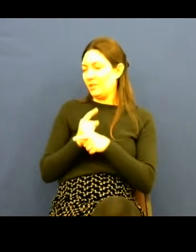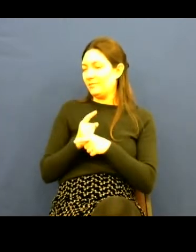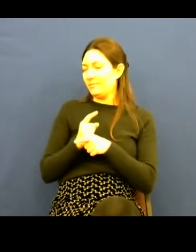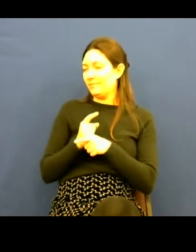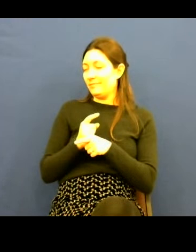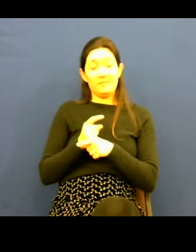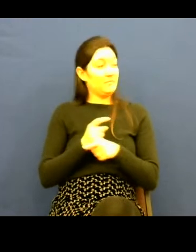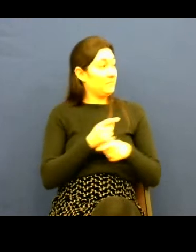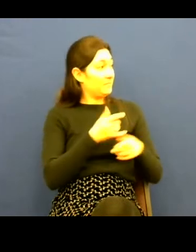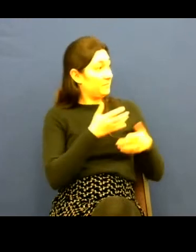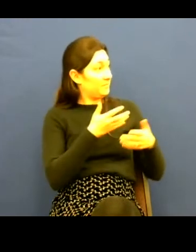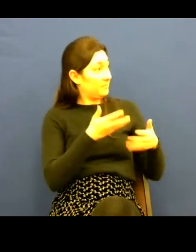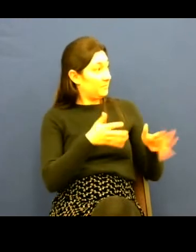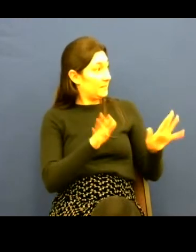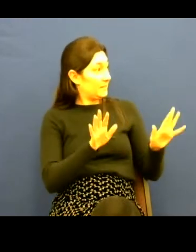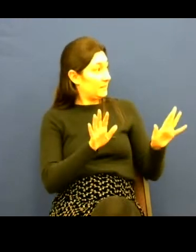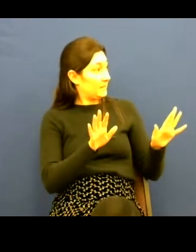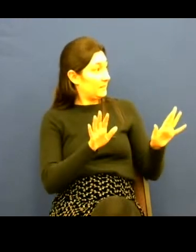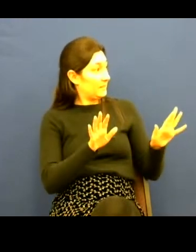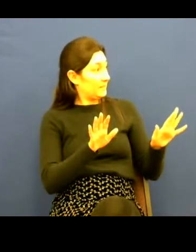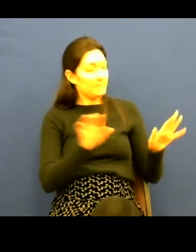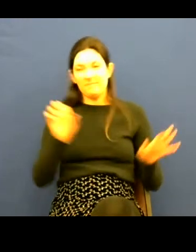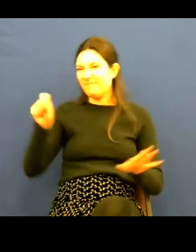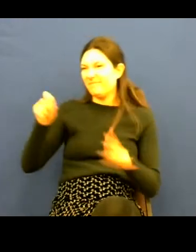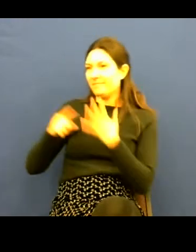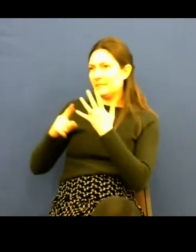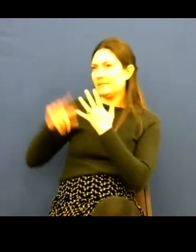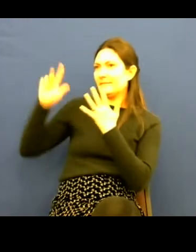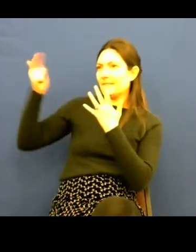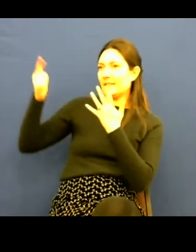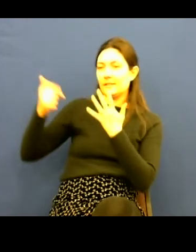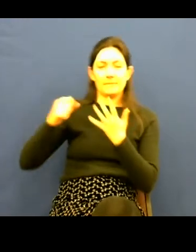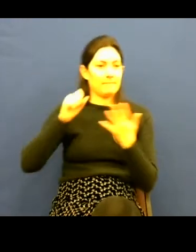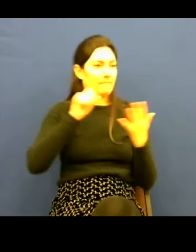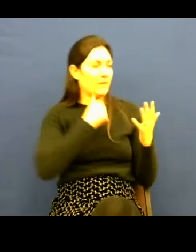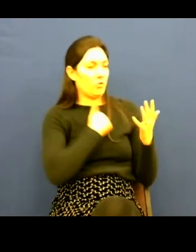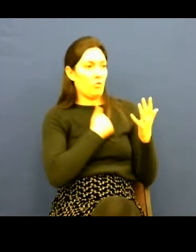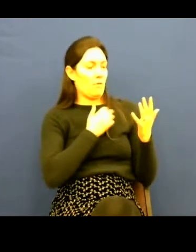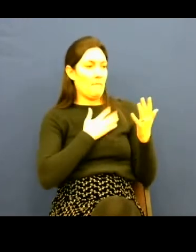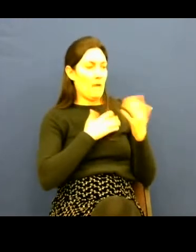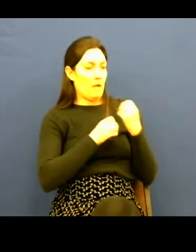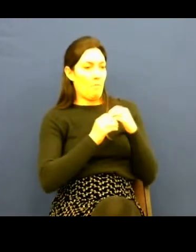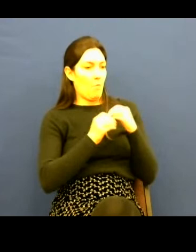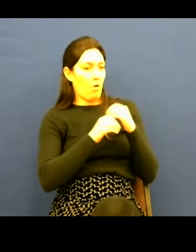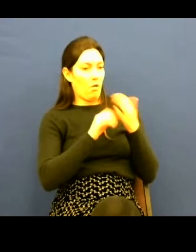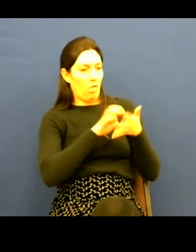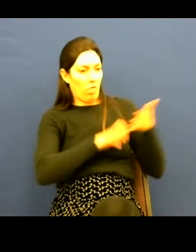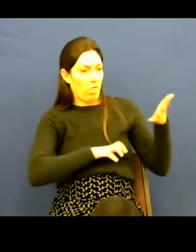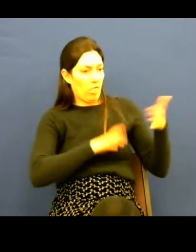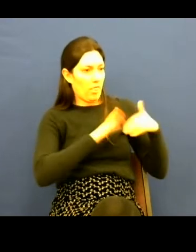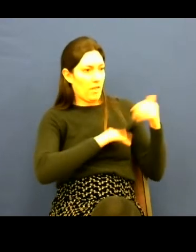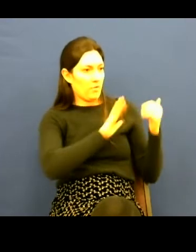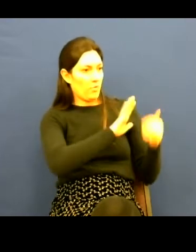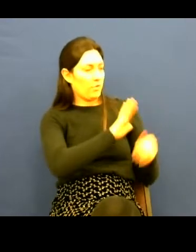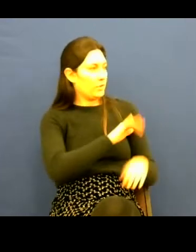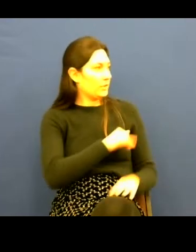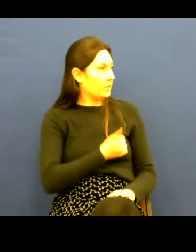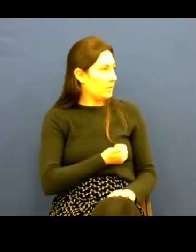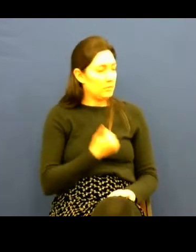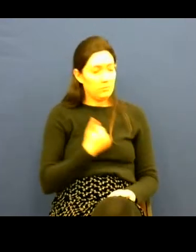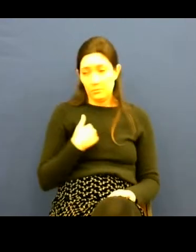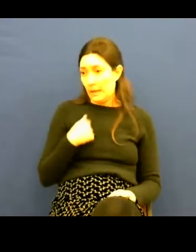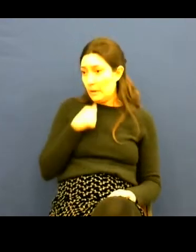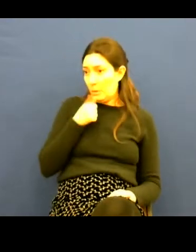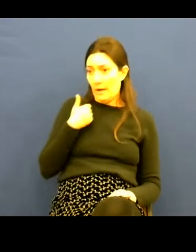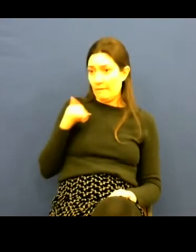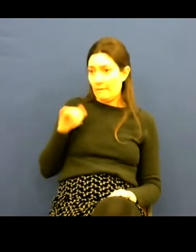Are you done? Good. Yes, Seconded, sorry. It just, mine was longer than what you said. I don't have it. Well,